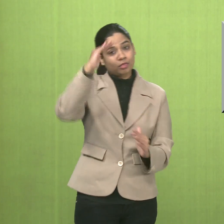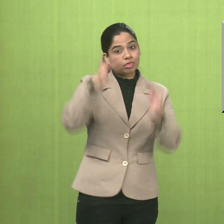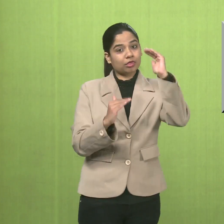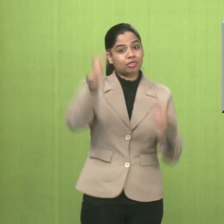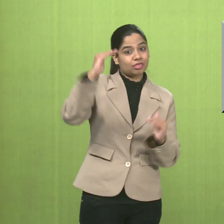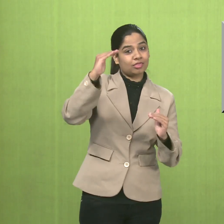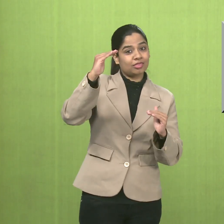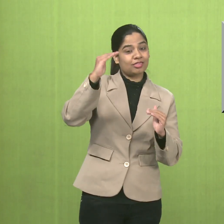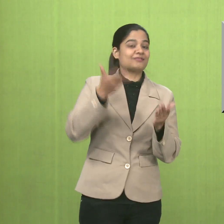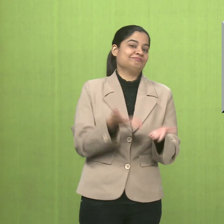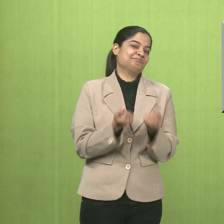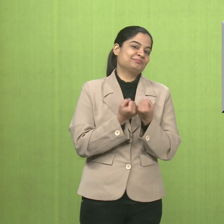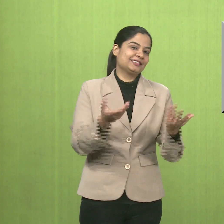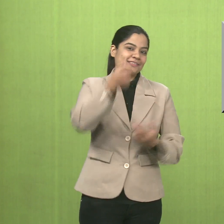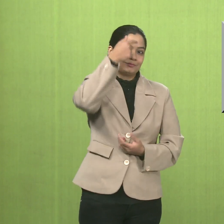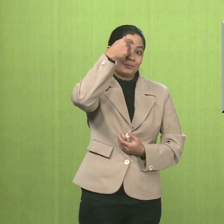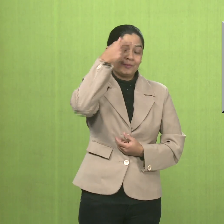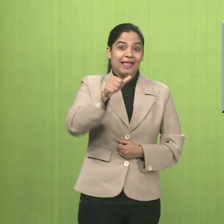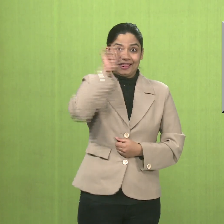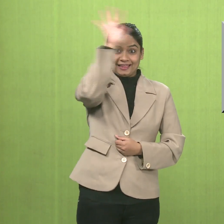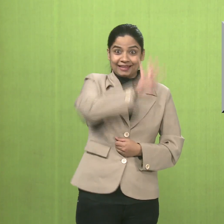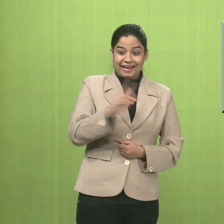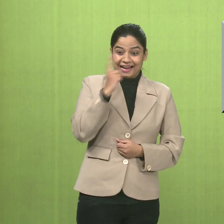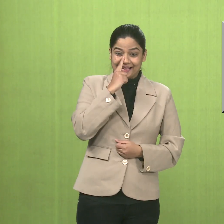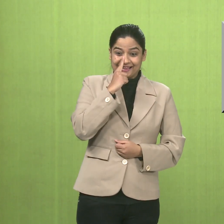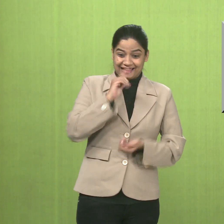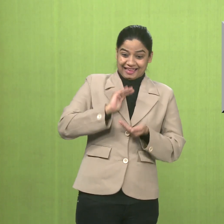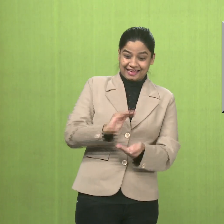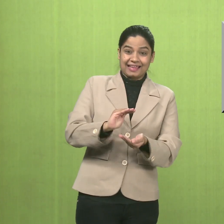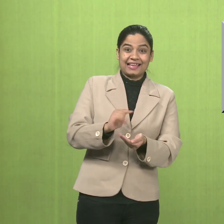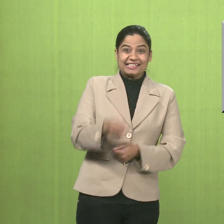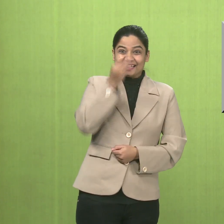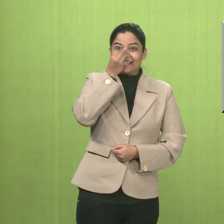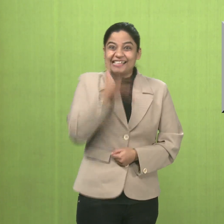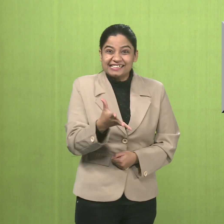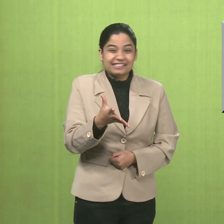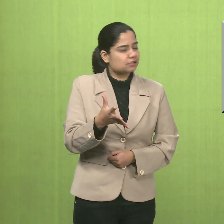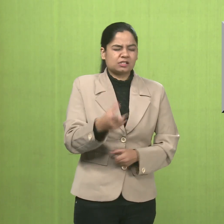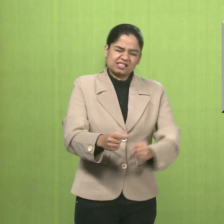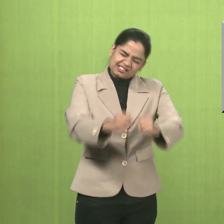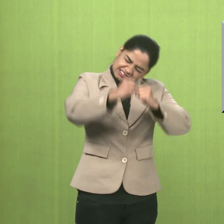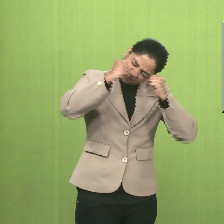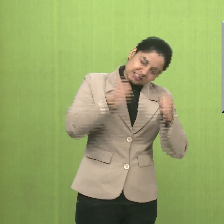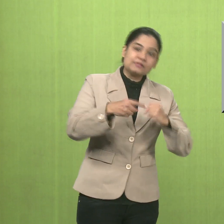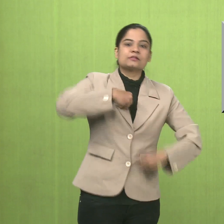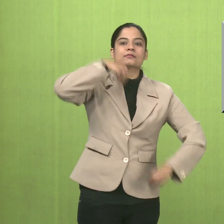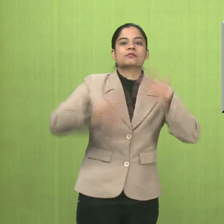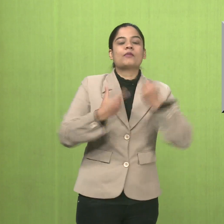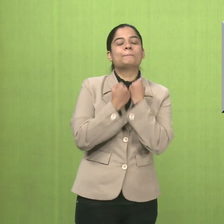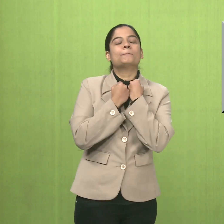amount. The women are not done, justice to. The life of a girl in India is very difficult.